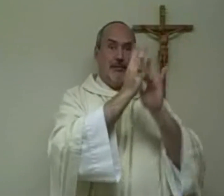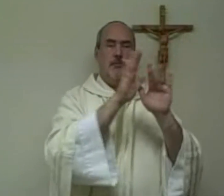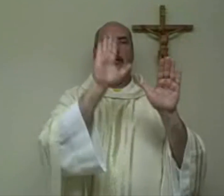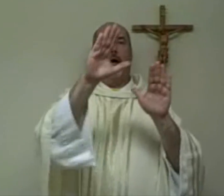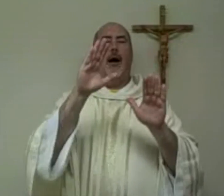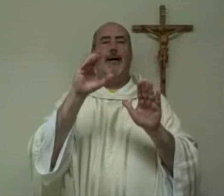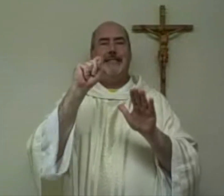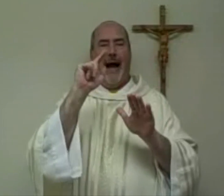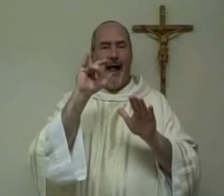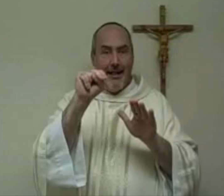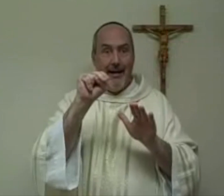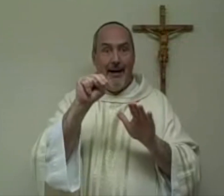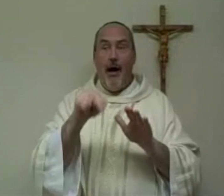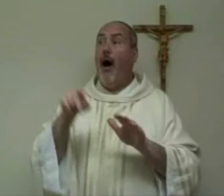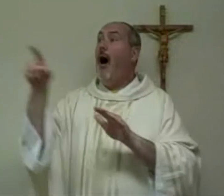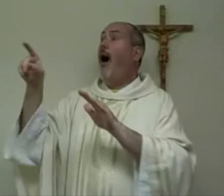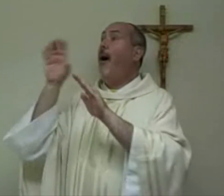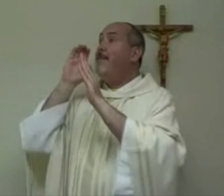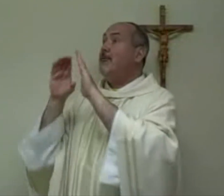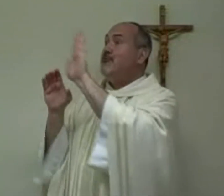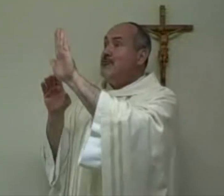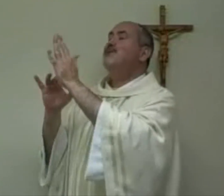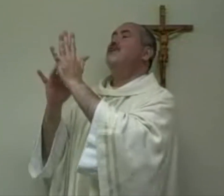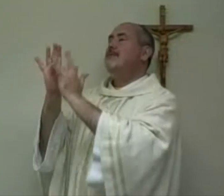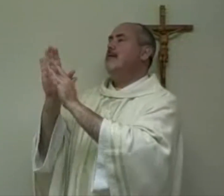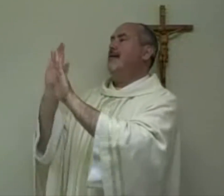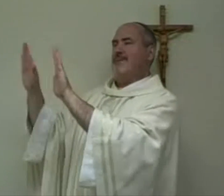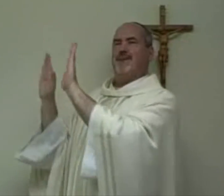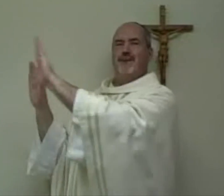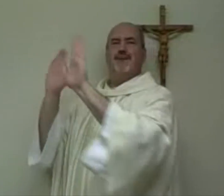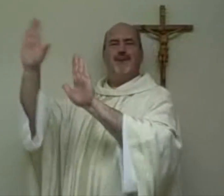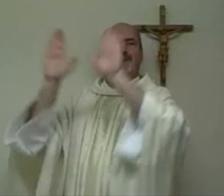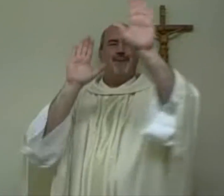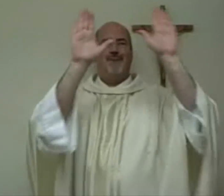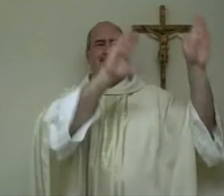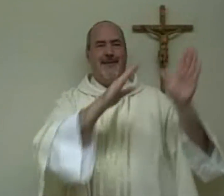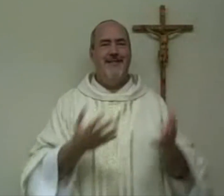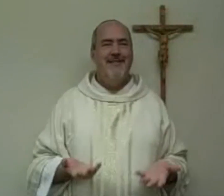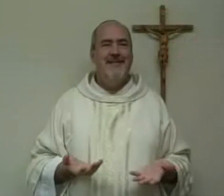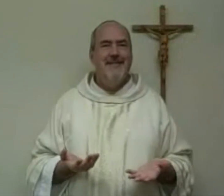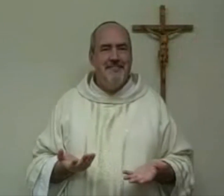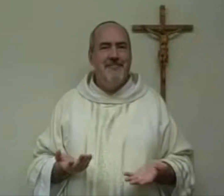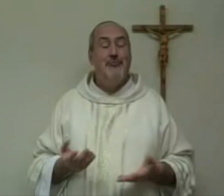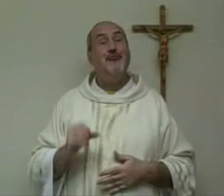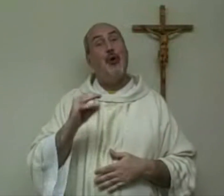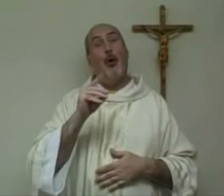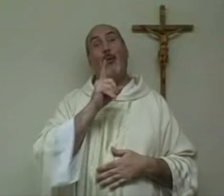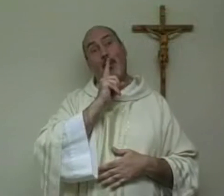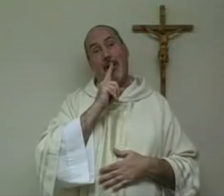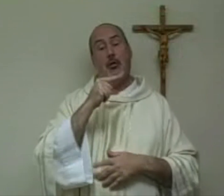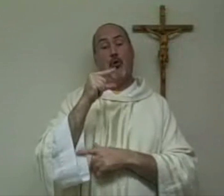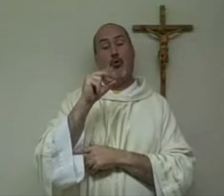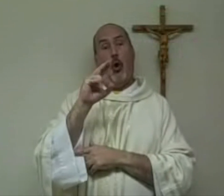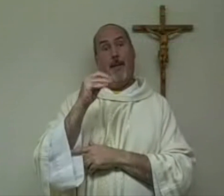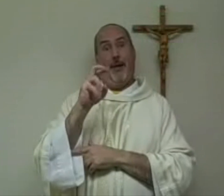see, if you looked in his home, a picture of Jesus next to a picture of Stalin. And these were interlaced all over the